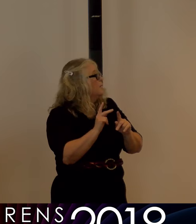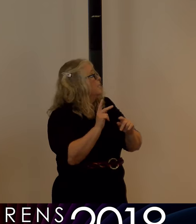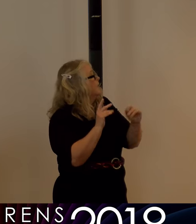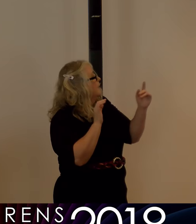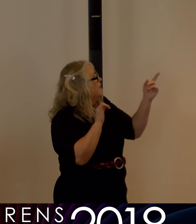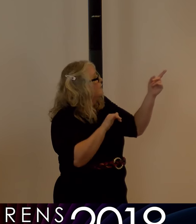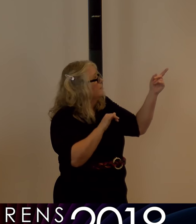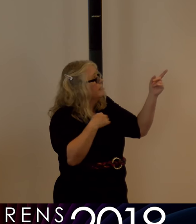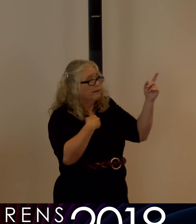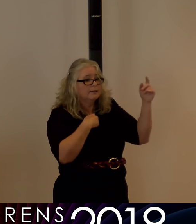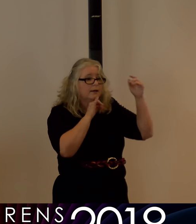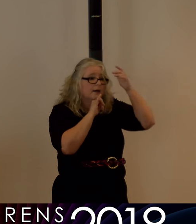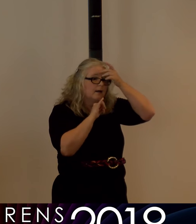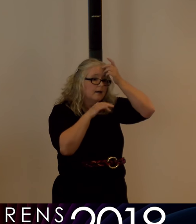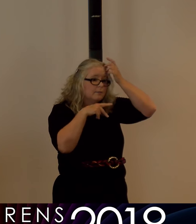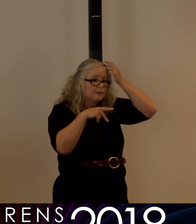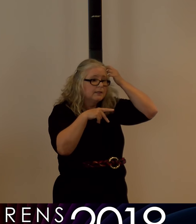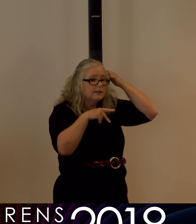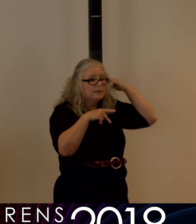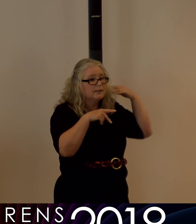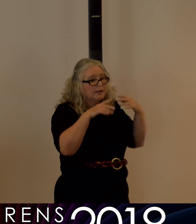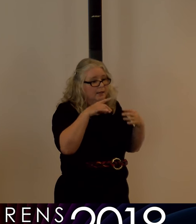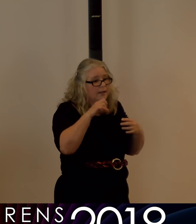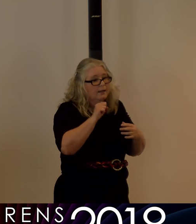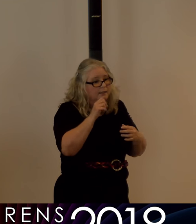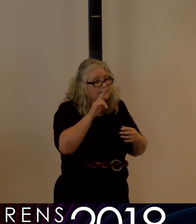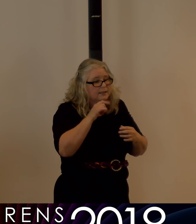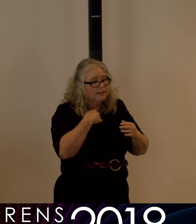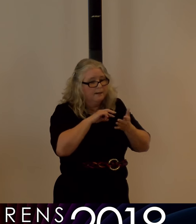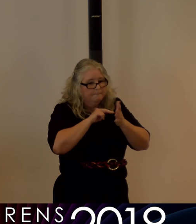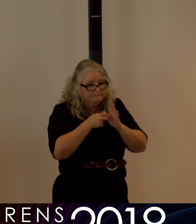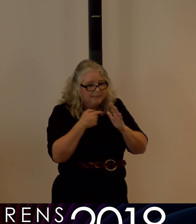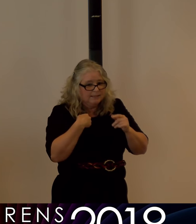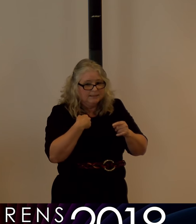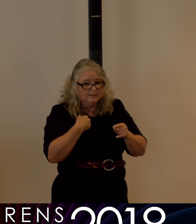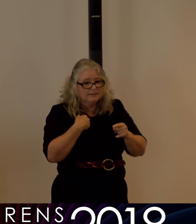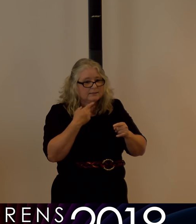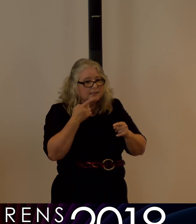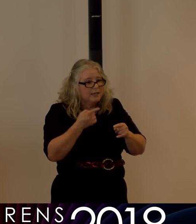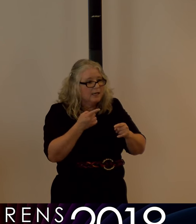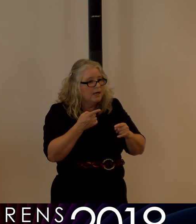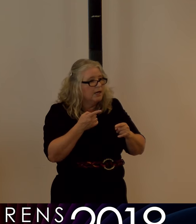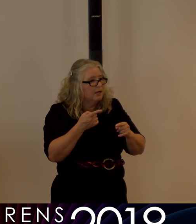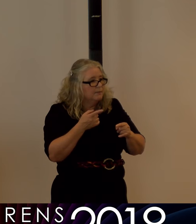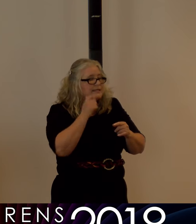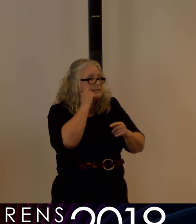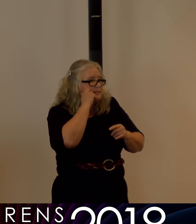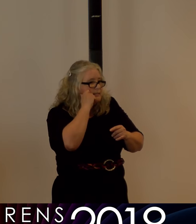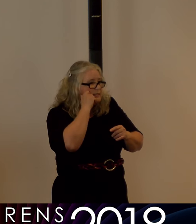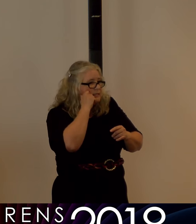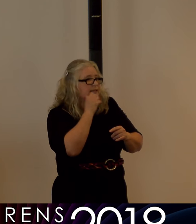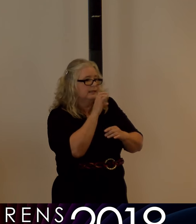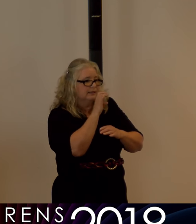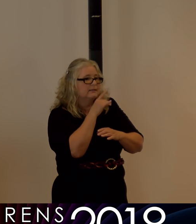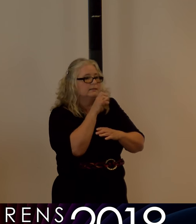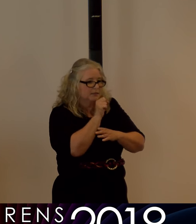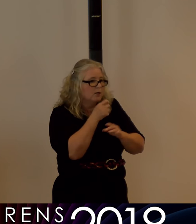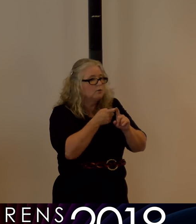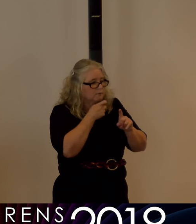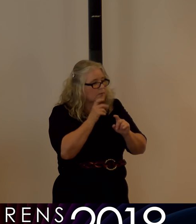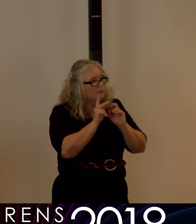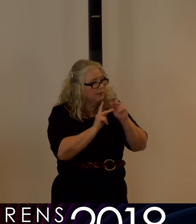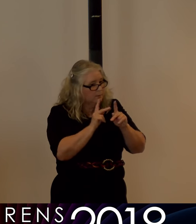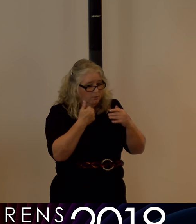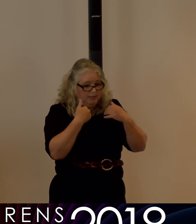pluripotent cells, and these are cells that we and others have made by taking skin cells from people who have